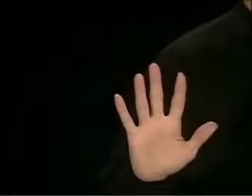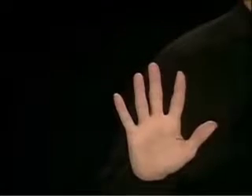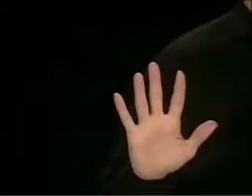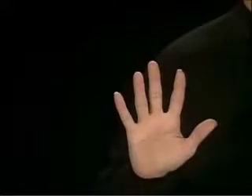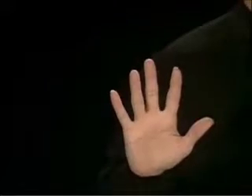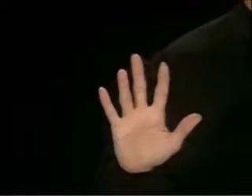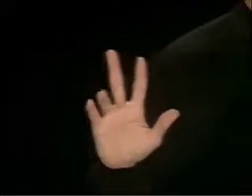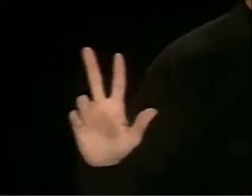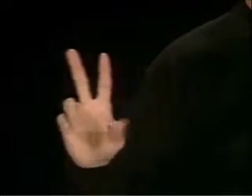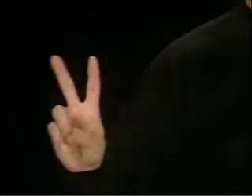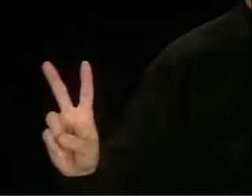52,